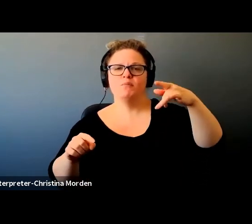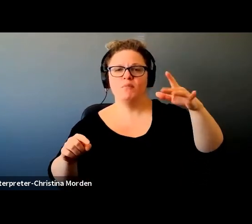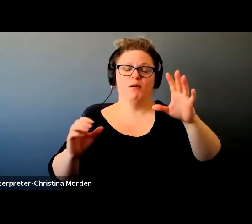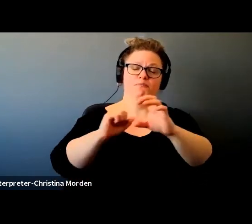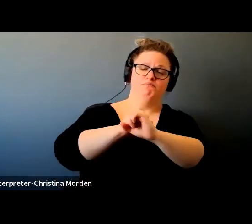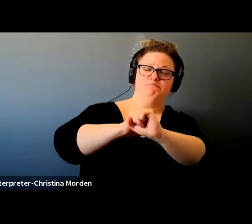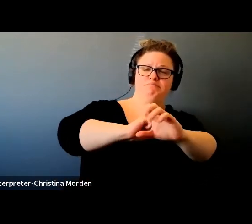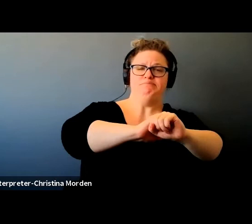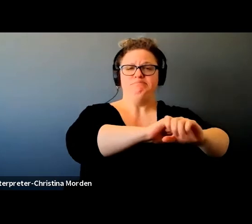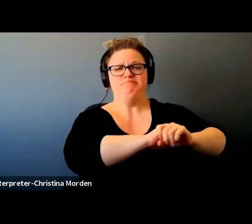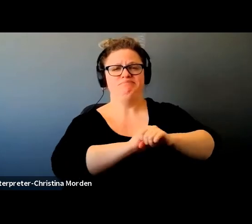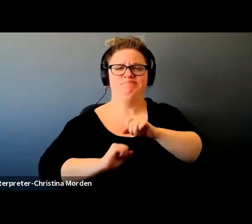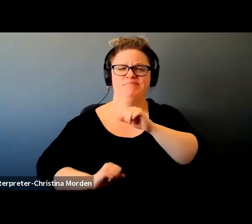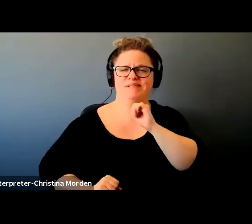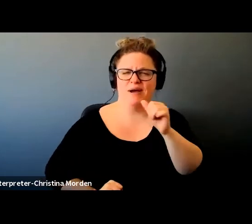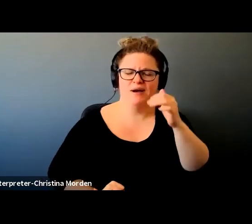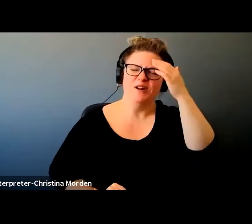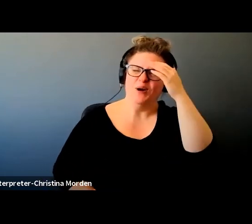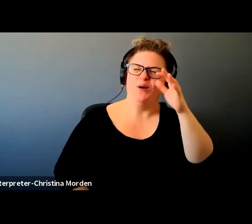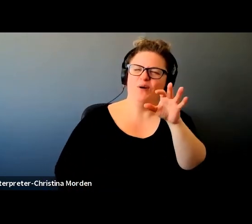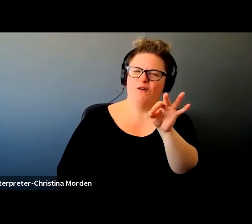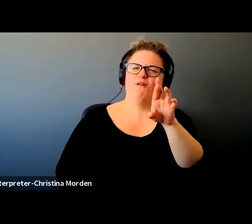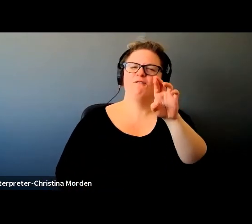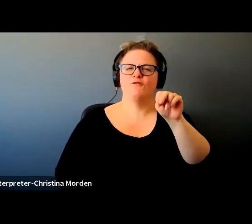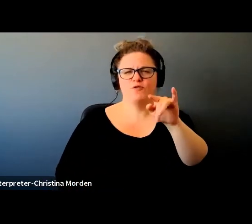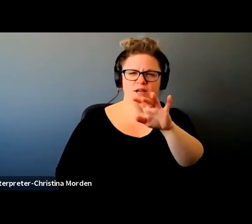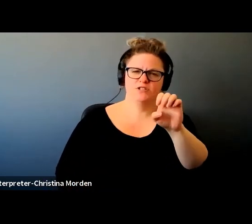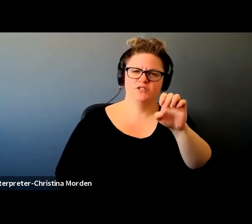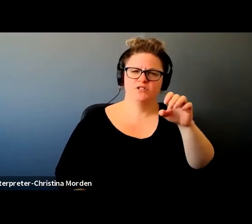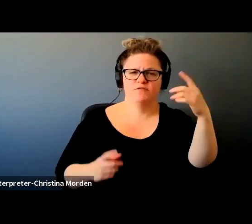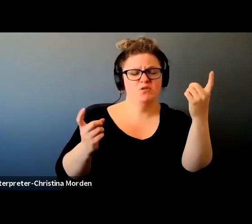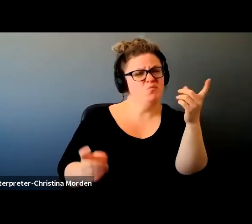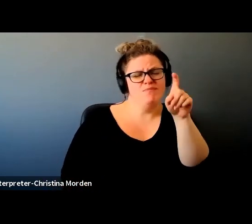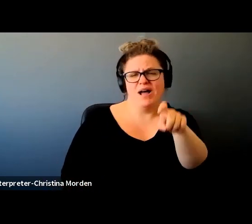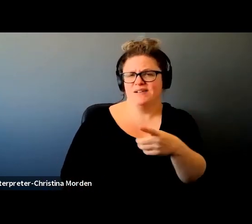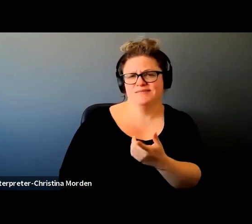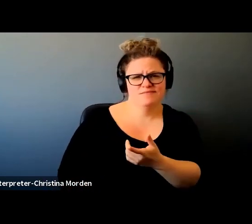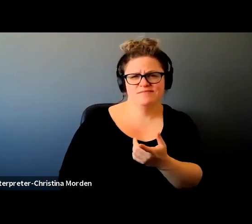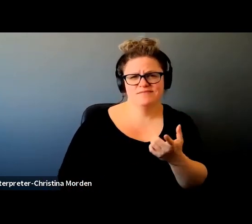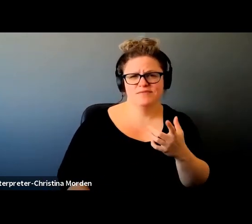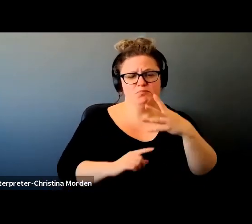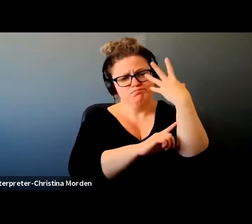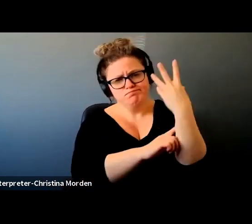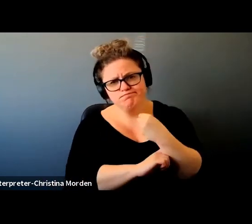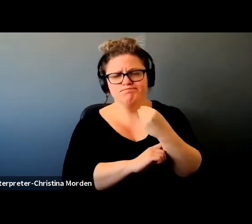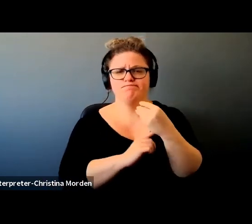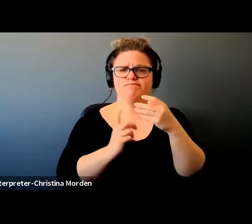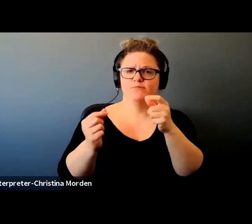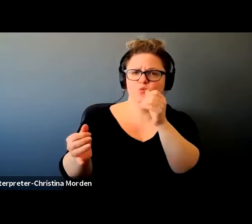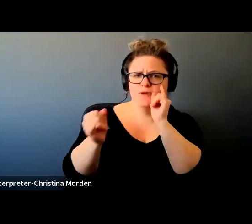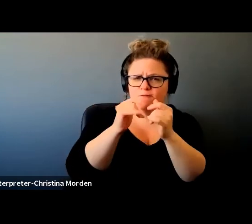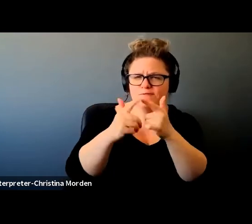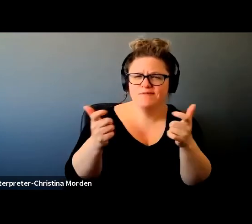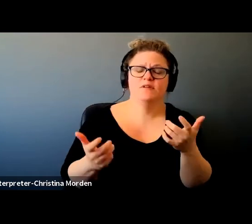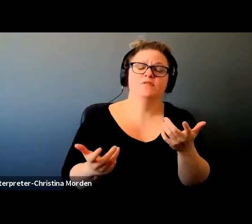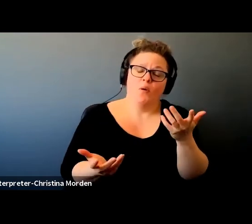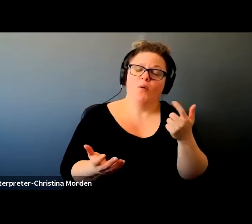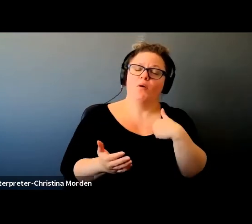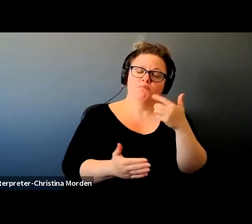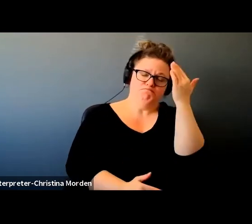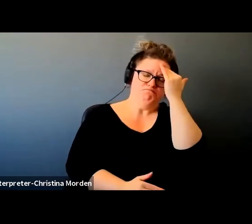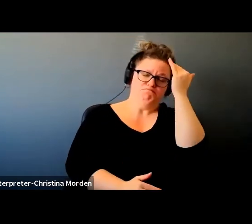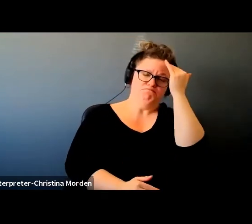fringe festival, for example, you must do that. And I've learned that for future projects, if